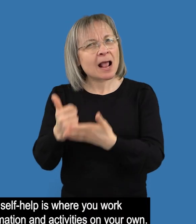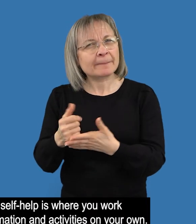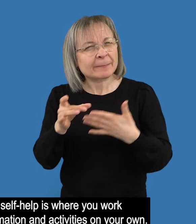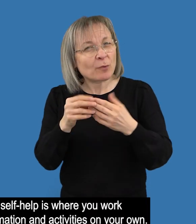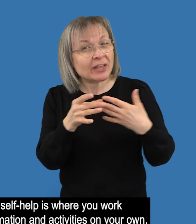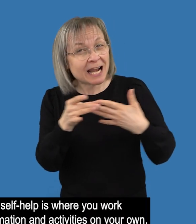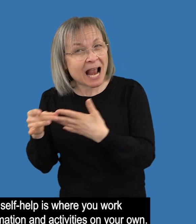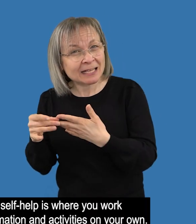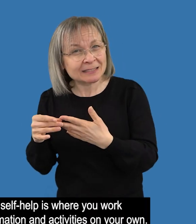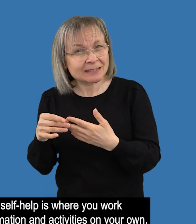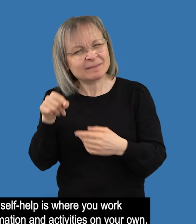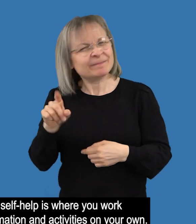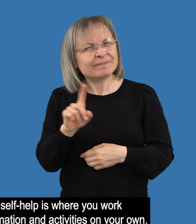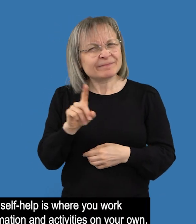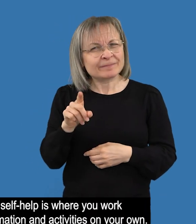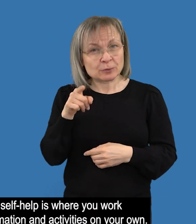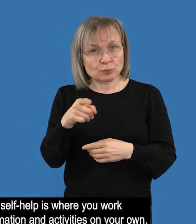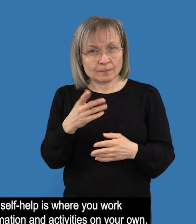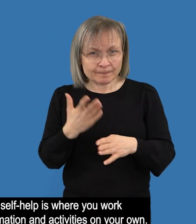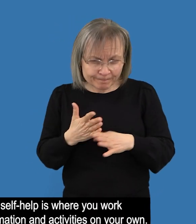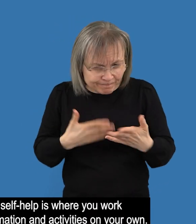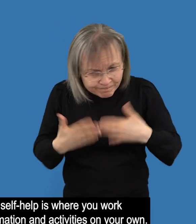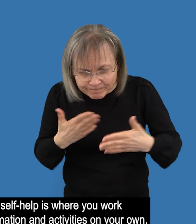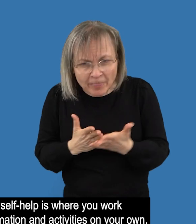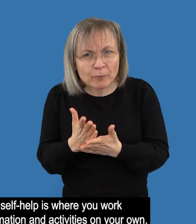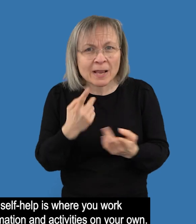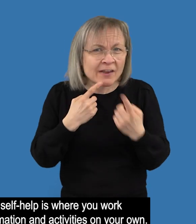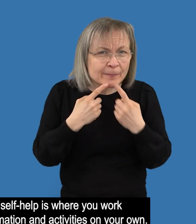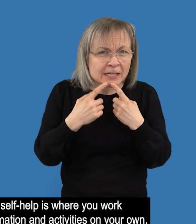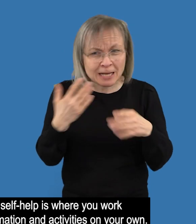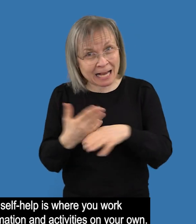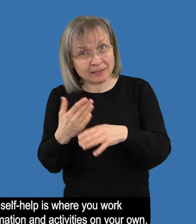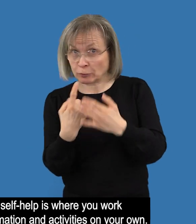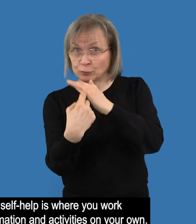Guided self-help is where you work through information and activities on your own.